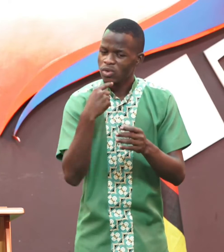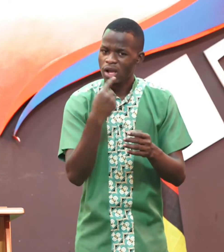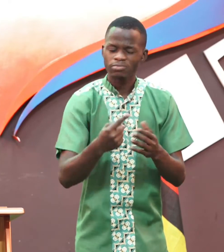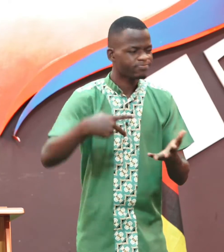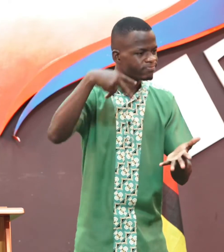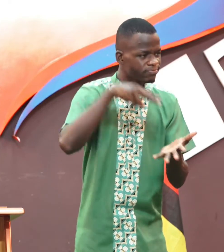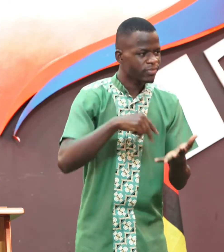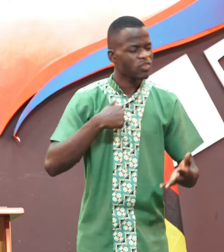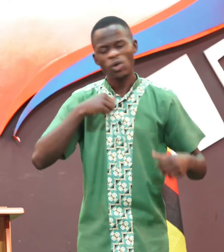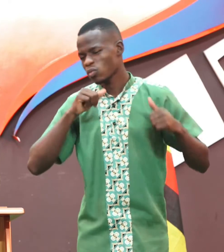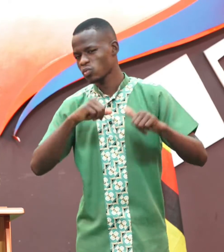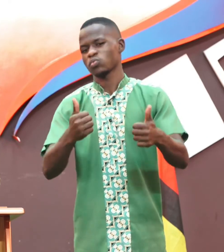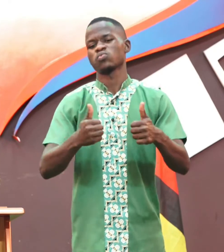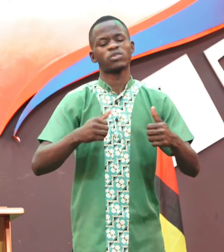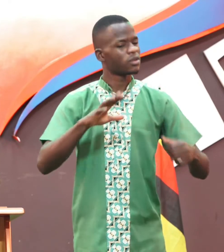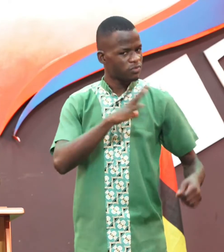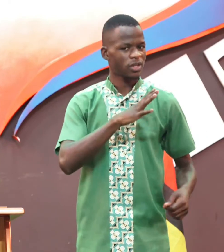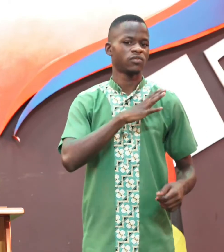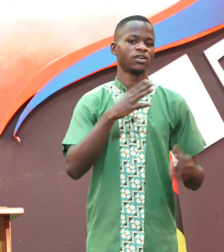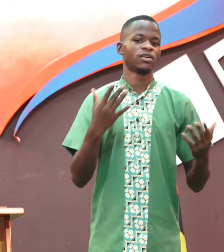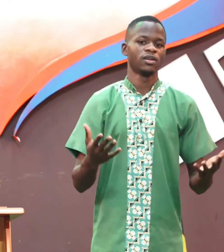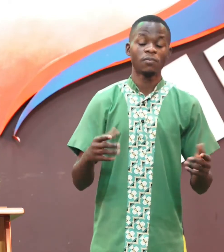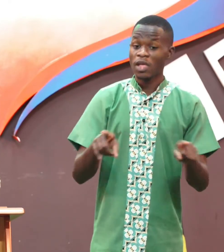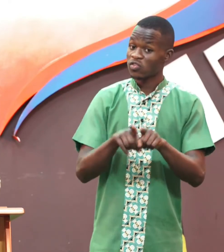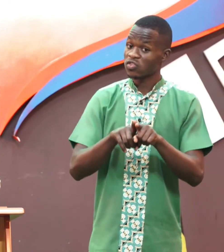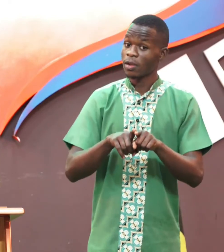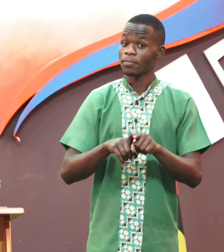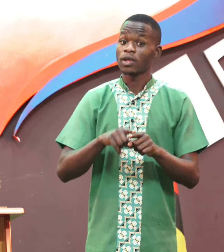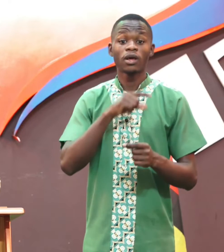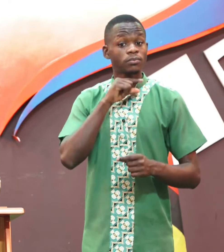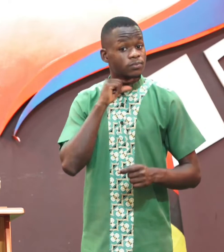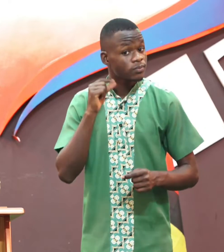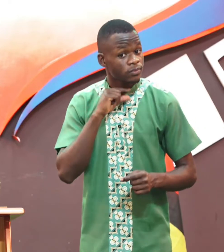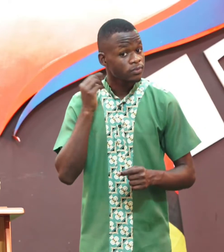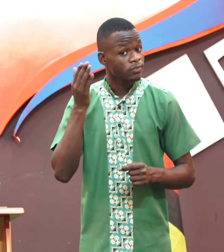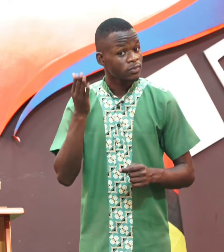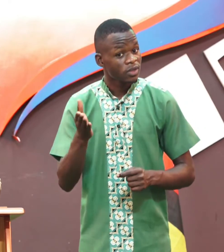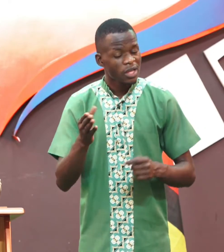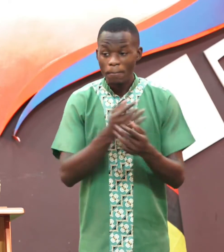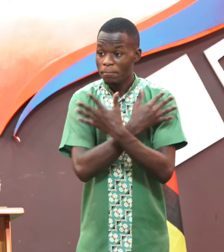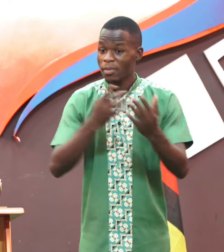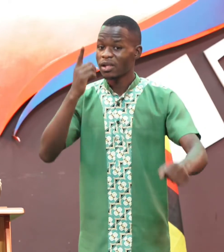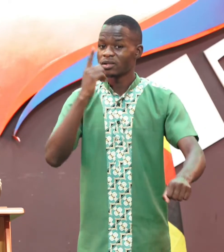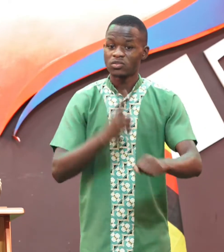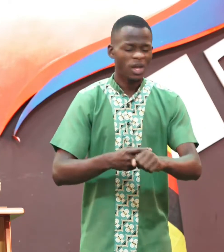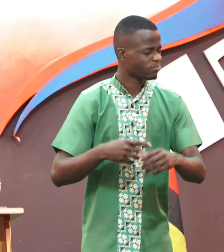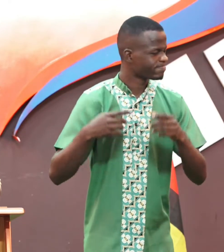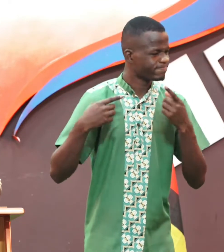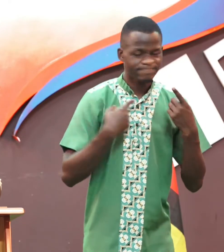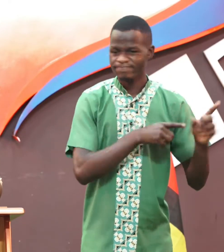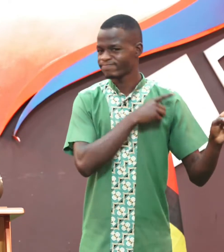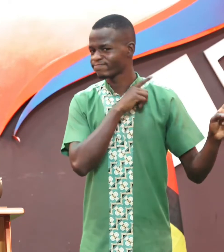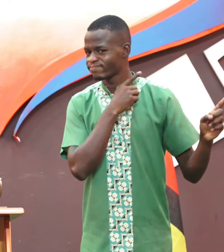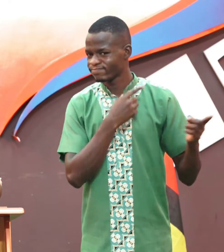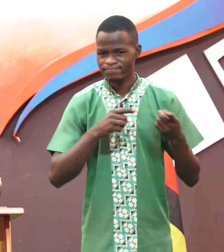transformation. There isn't anyone who can stand and say they are well or perfect. And I who stands to